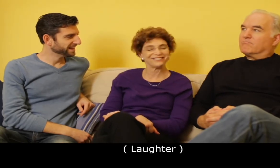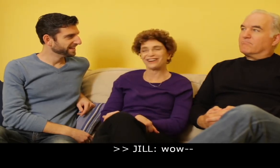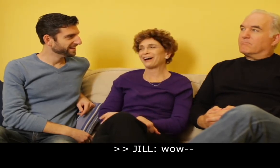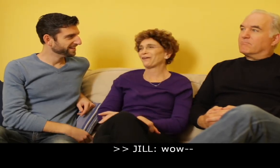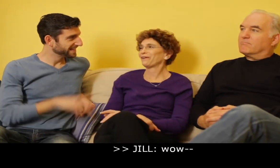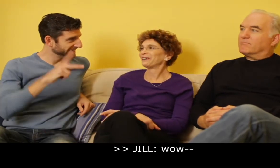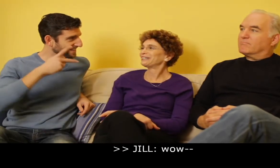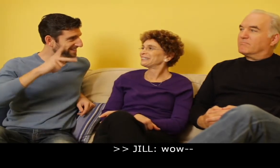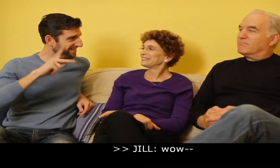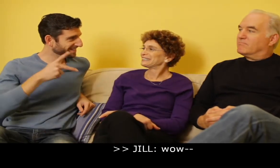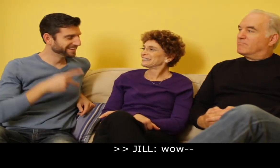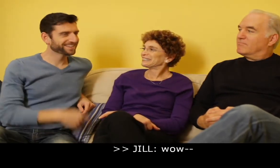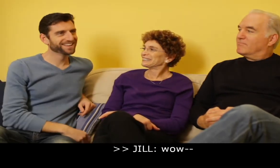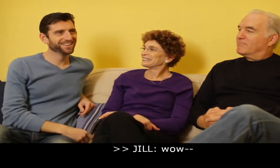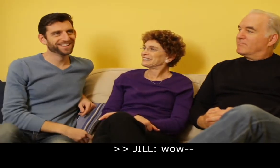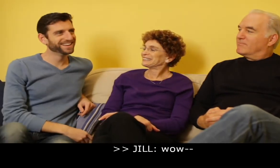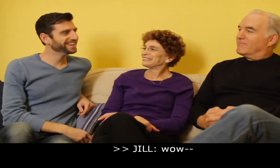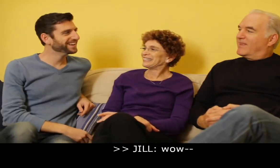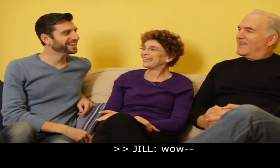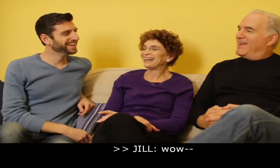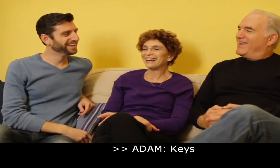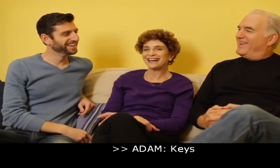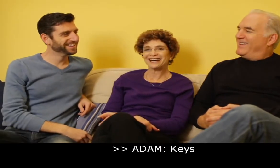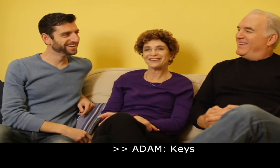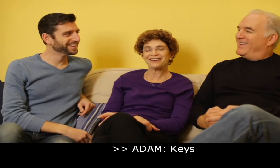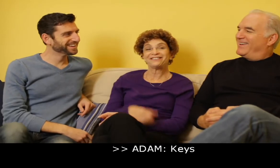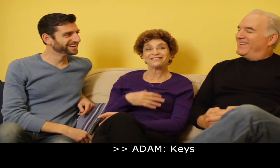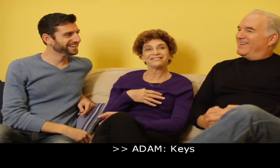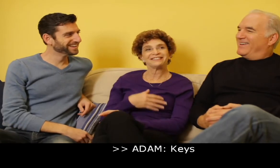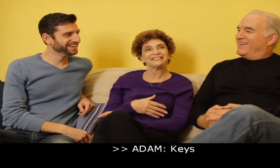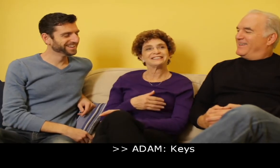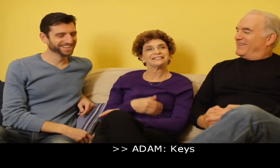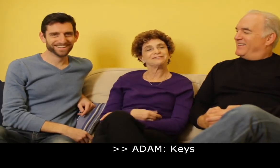Wow. Good. My favorite.